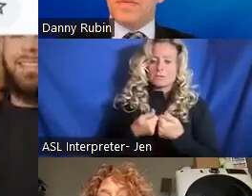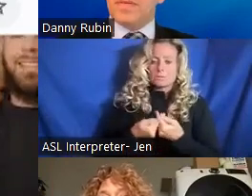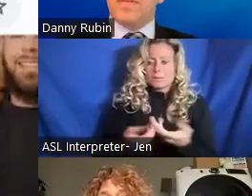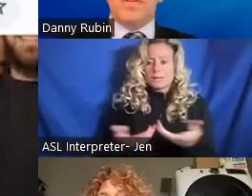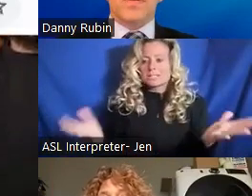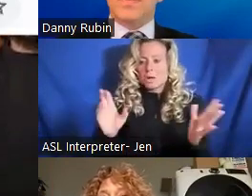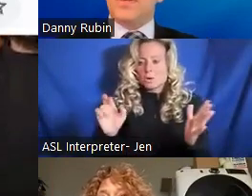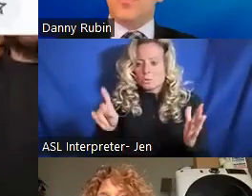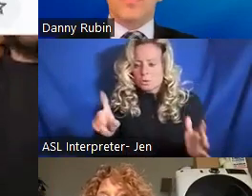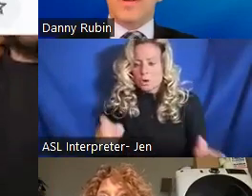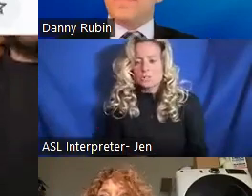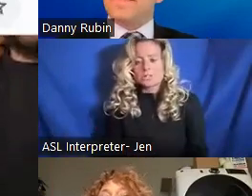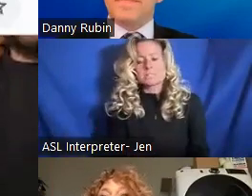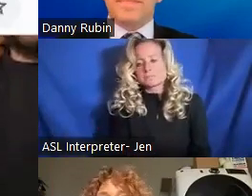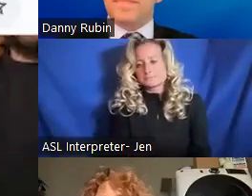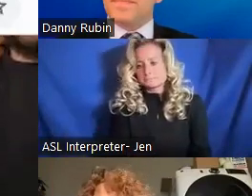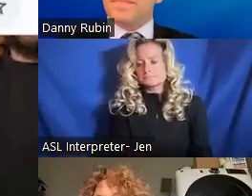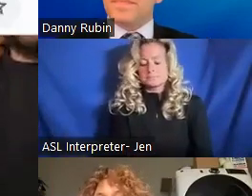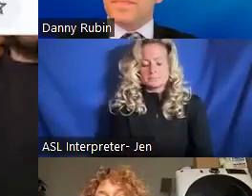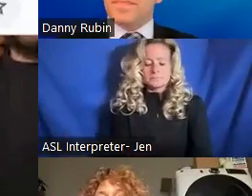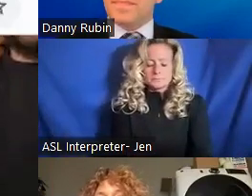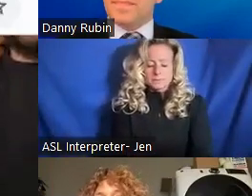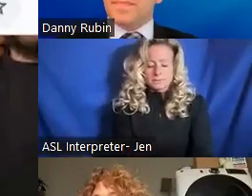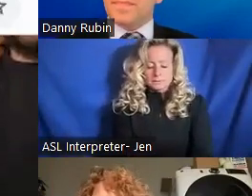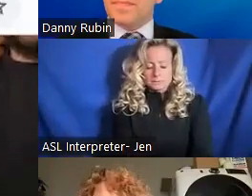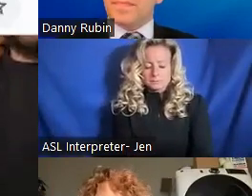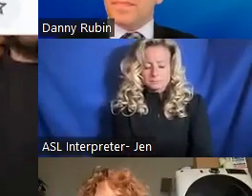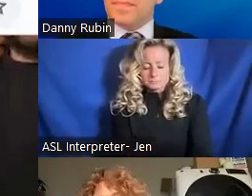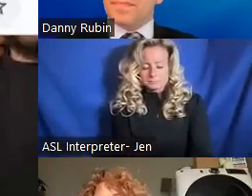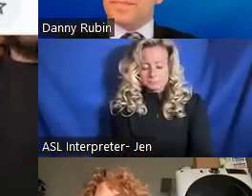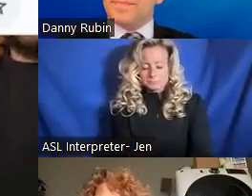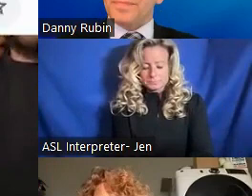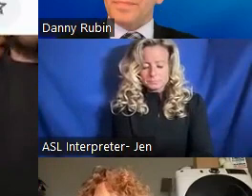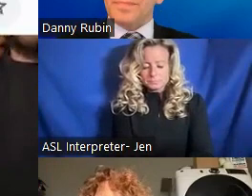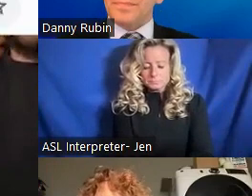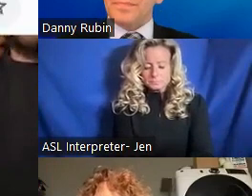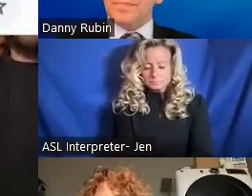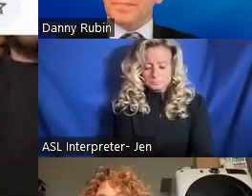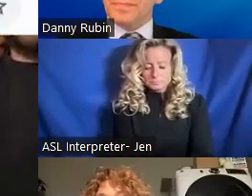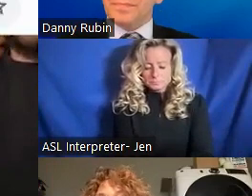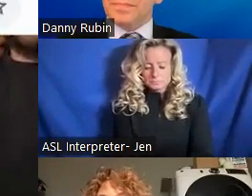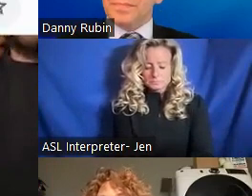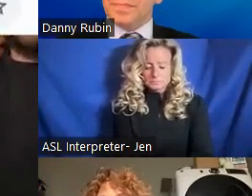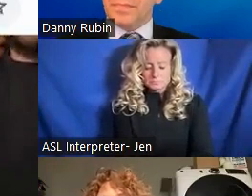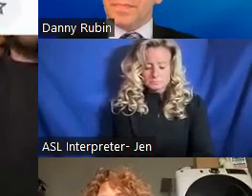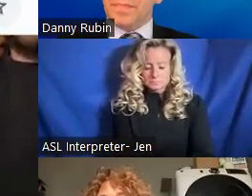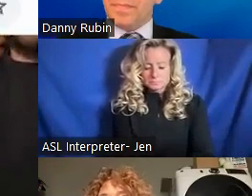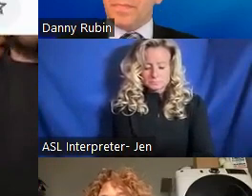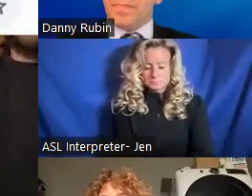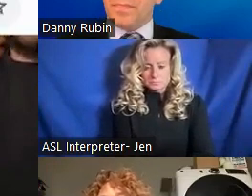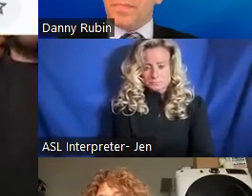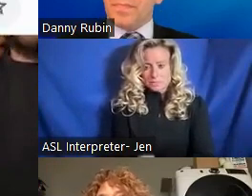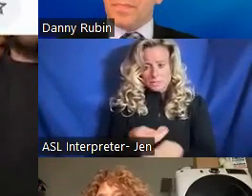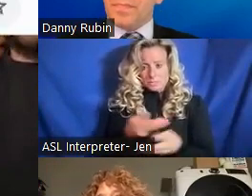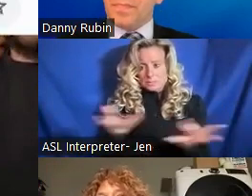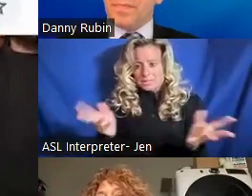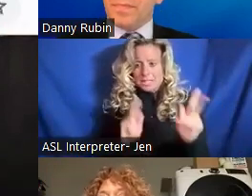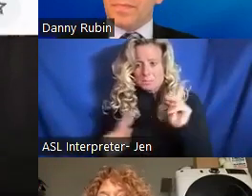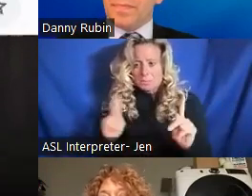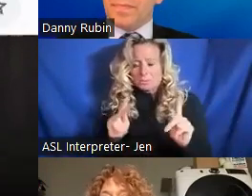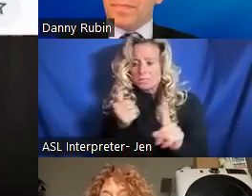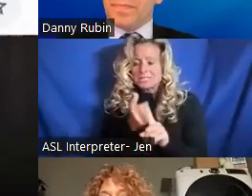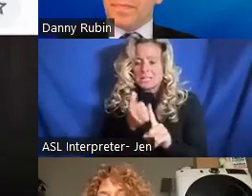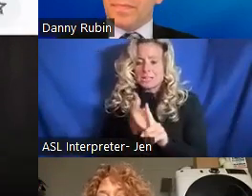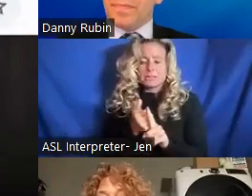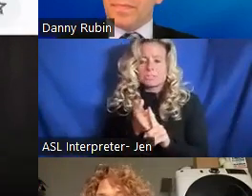mean, we just walked So around just great. passing out cards, just giving out services, passing out, just talking to people. Like it was almost